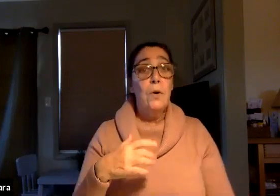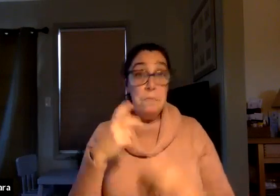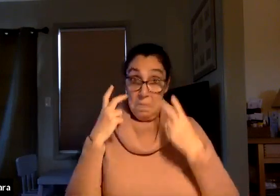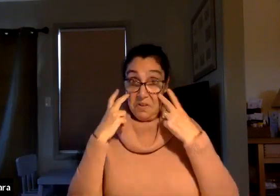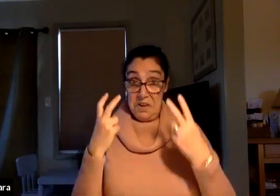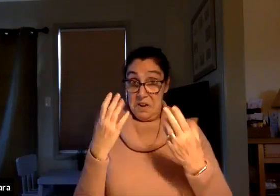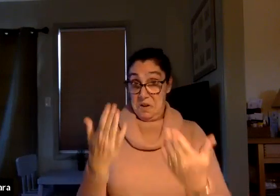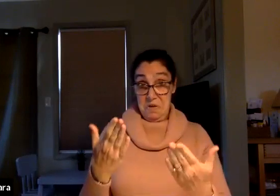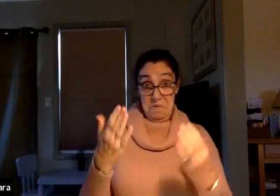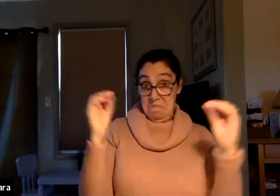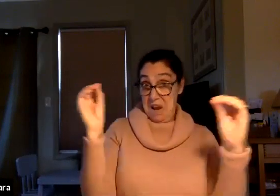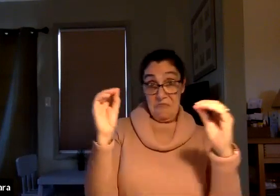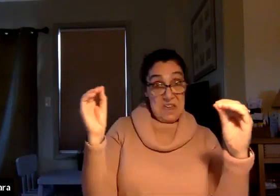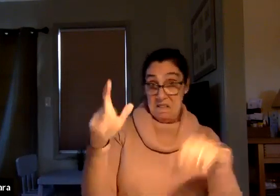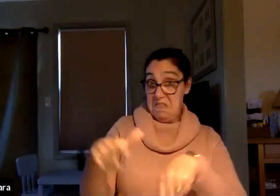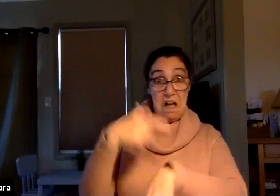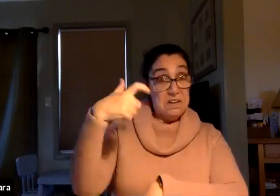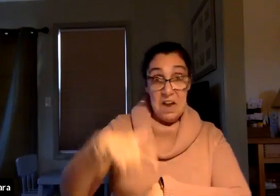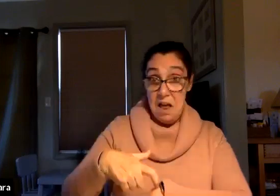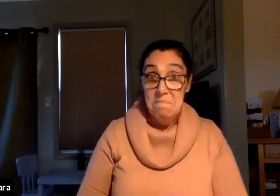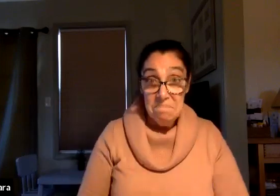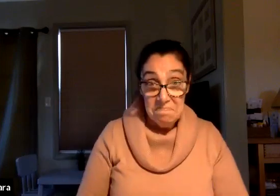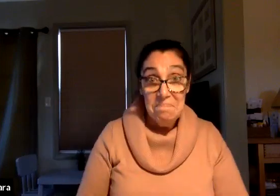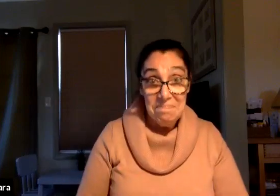So see you, nothing, long time.